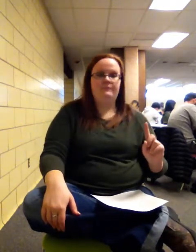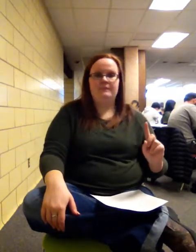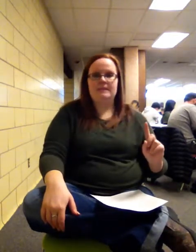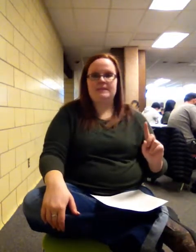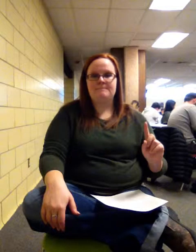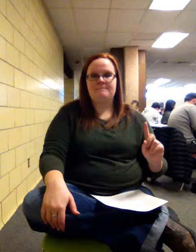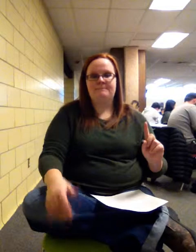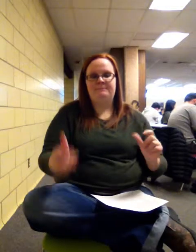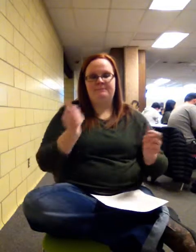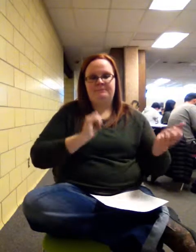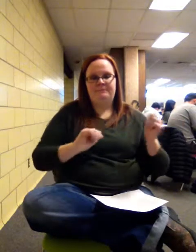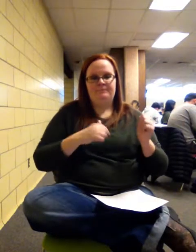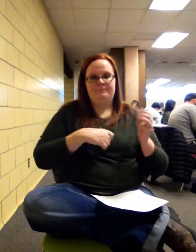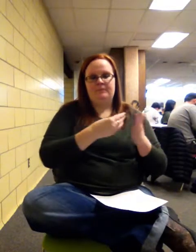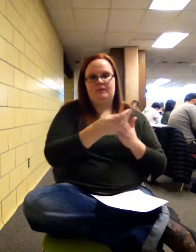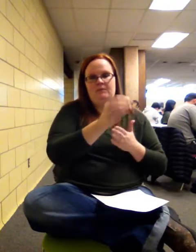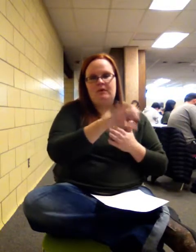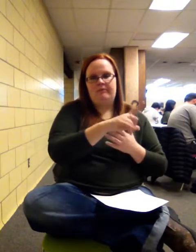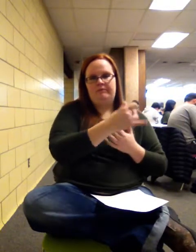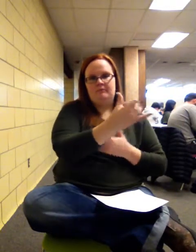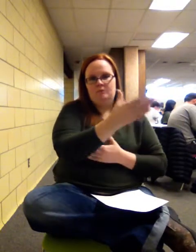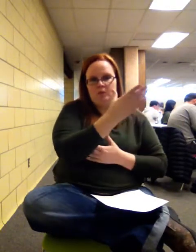And let's pretend like I bought that security this morning.